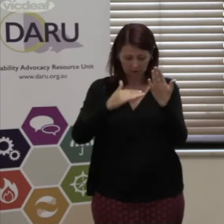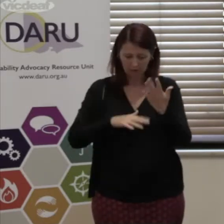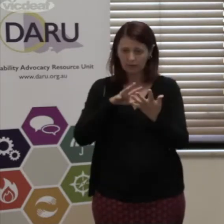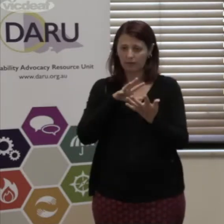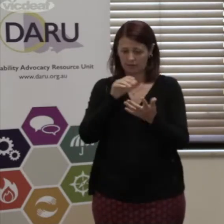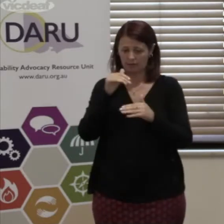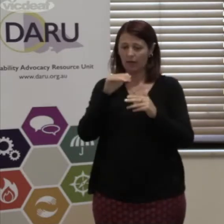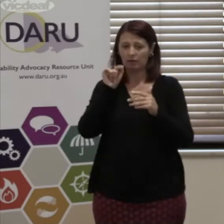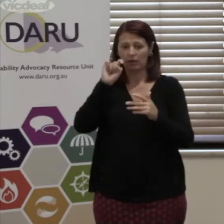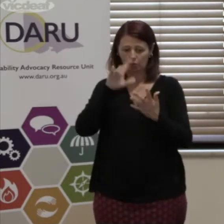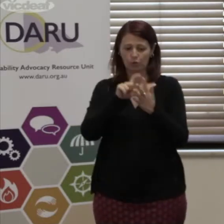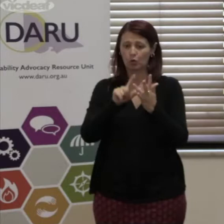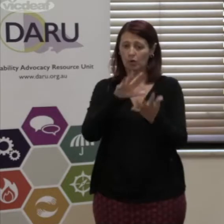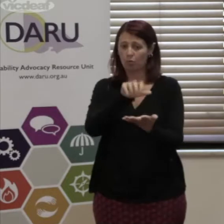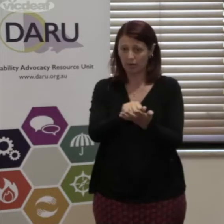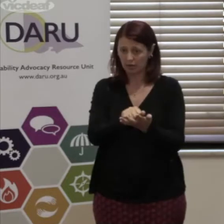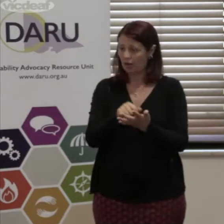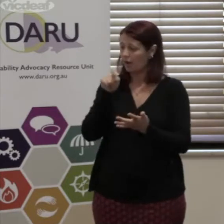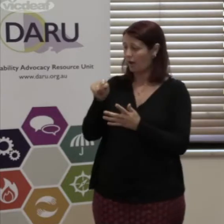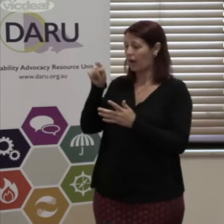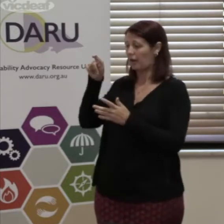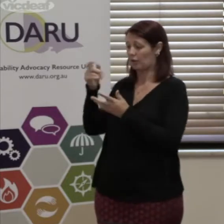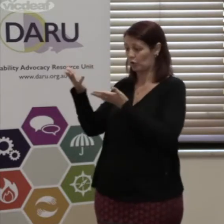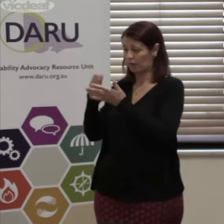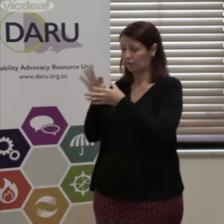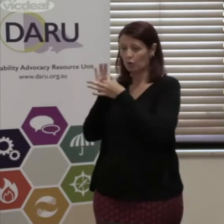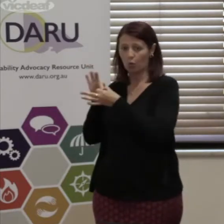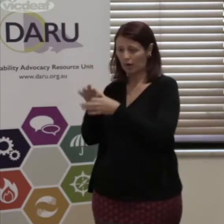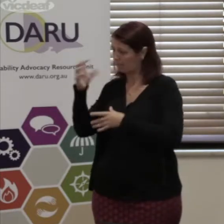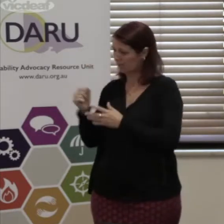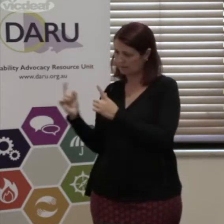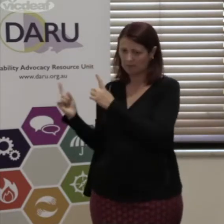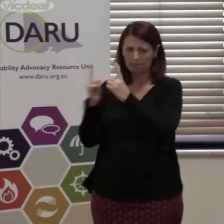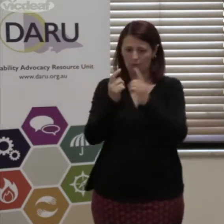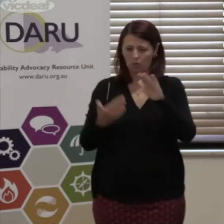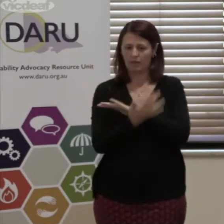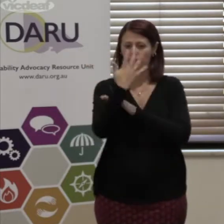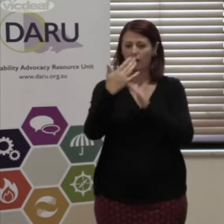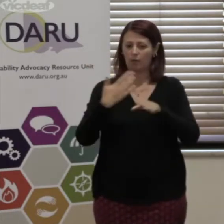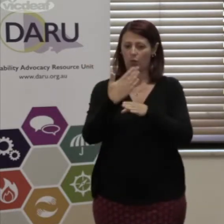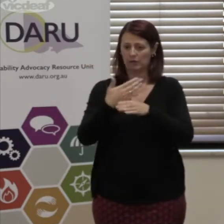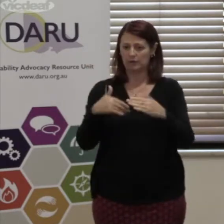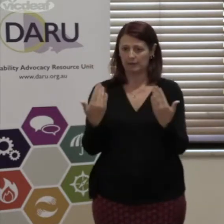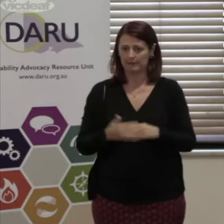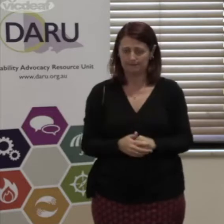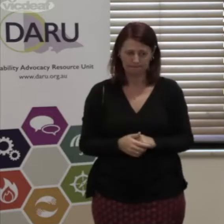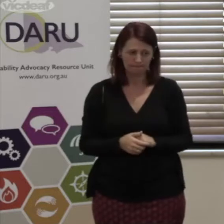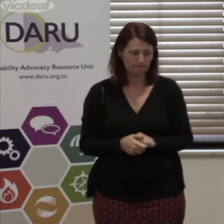booking, and the service coordinator must meet with the participant within 5 working days. So that's